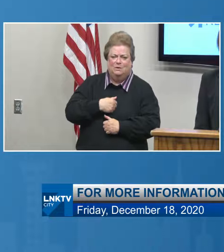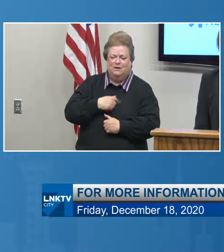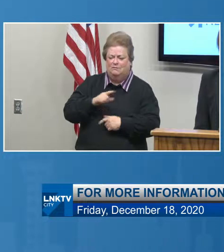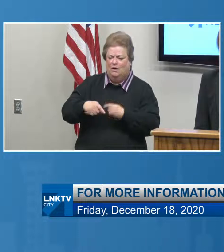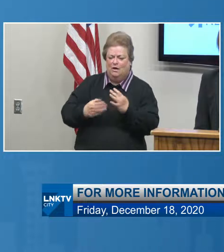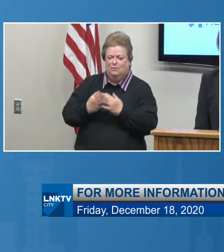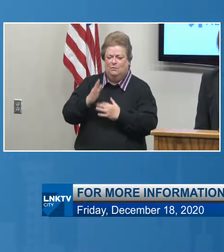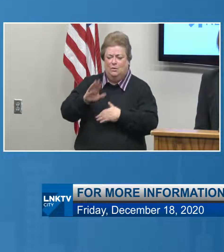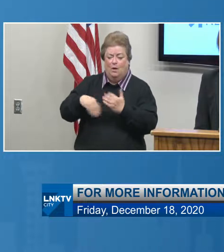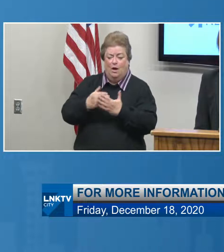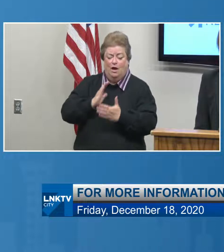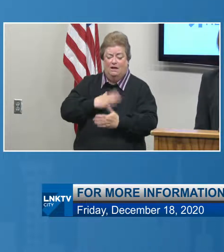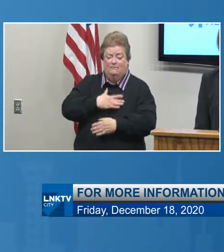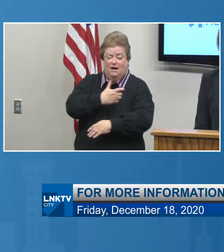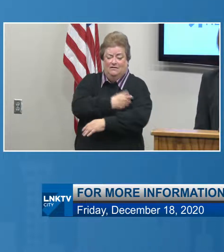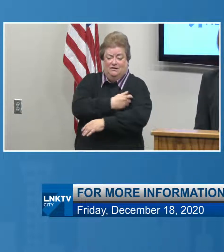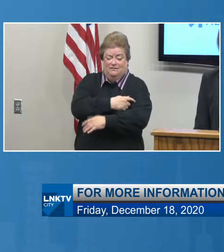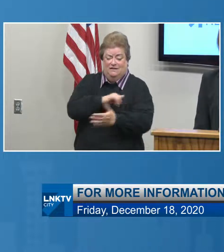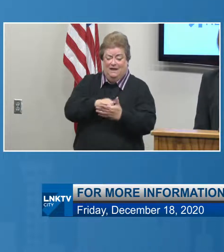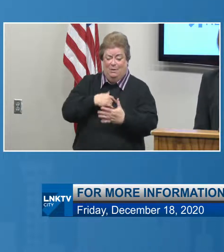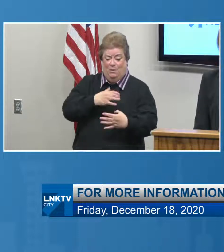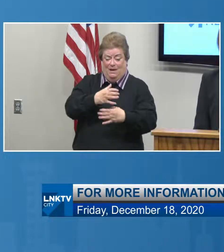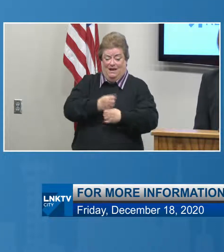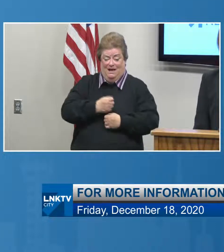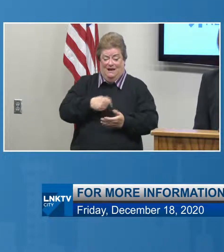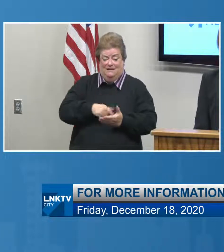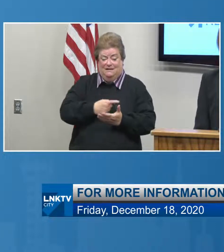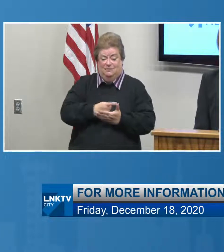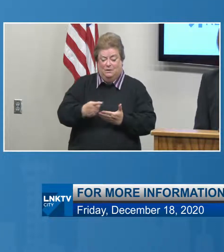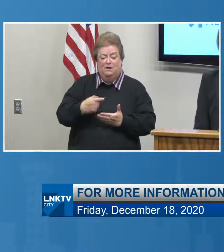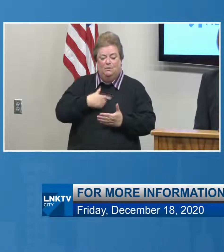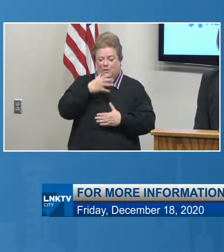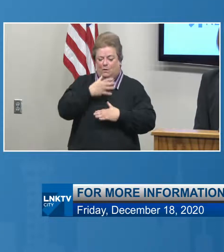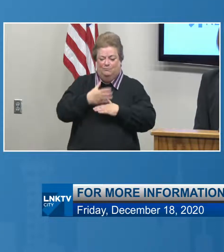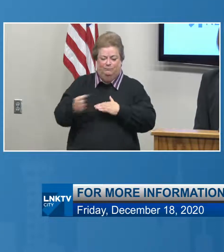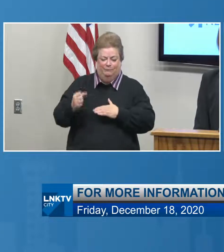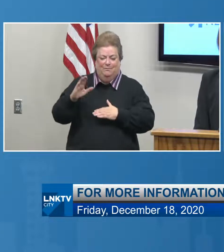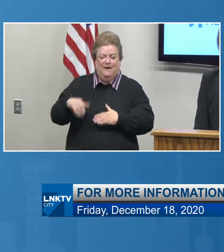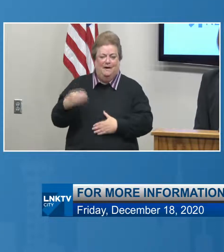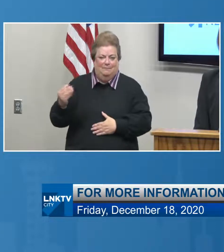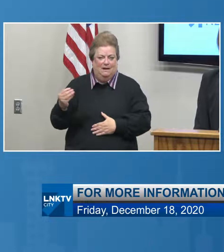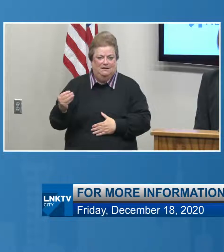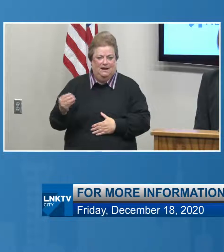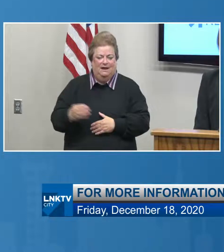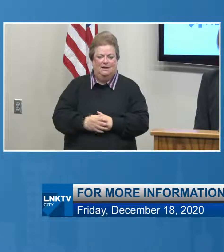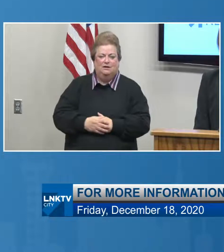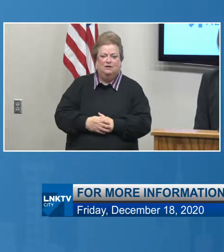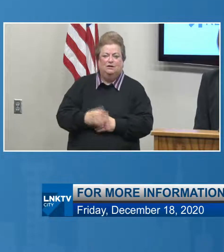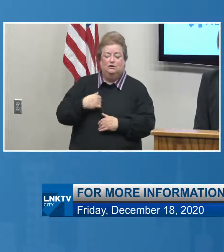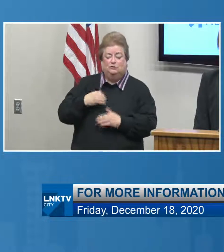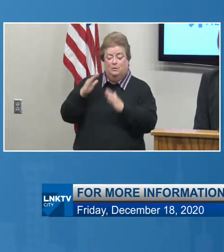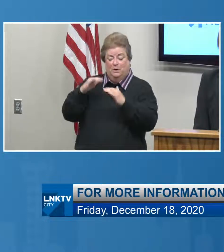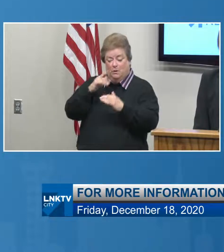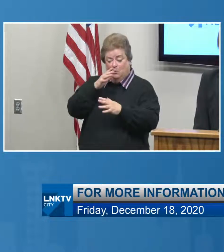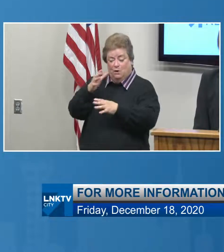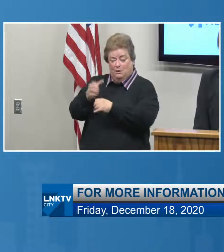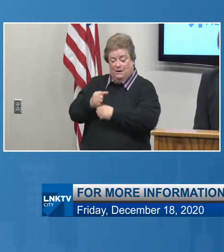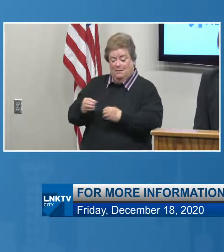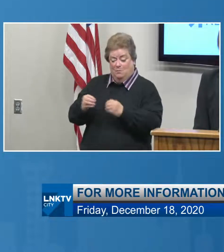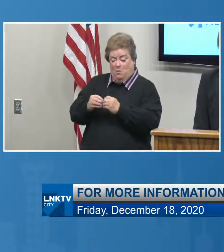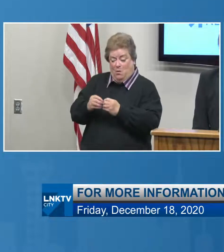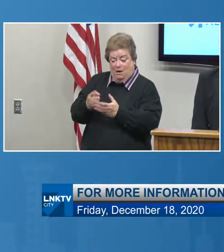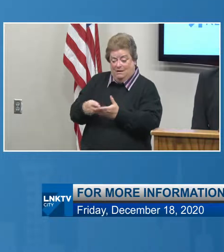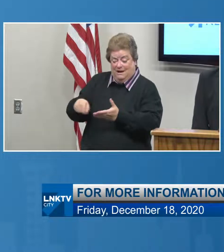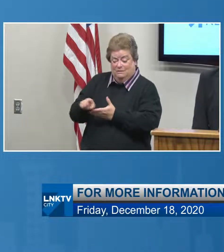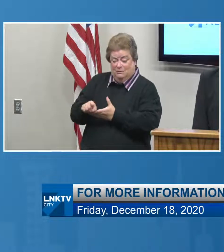our doses that we received this week by Monday, end of day. So hoping for additional vaccine next week. One thing